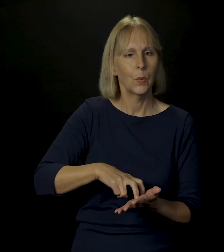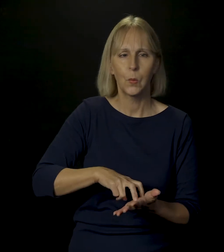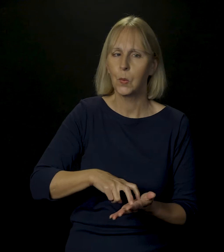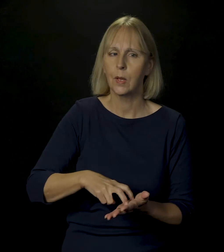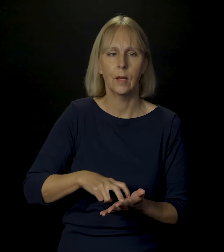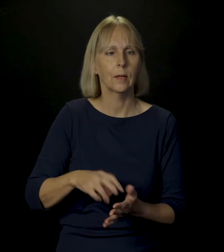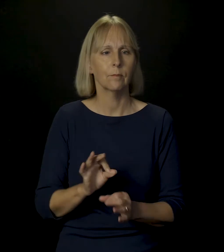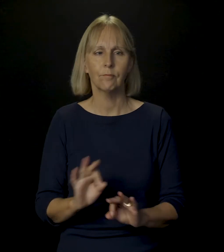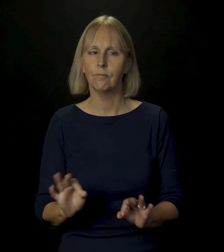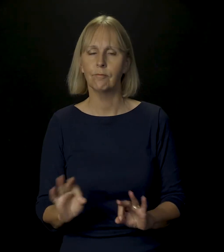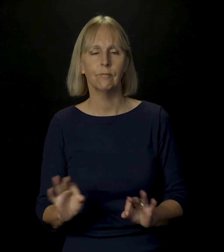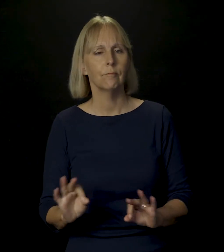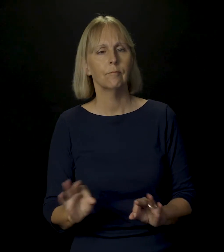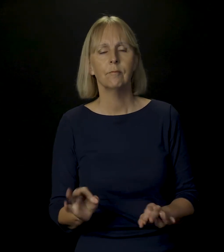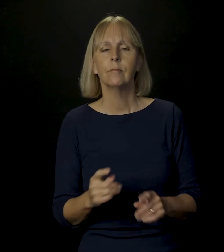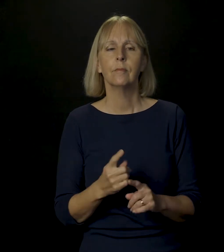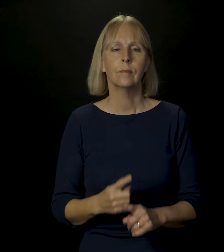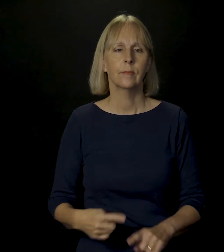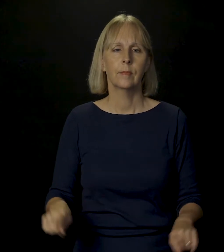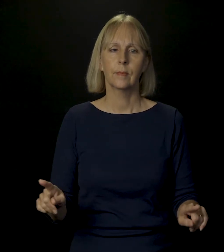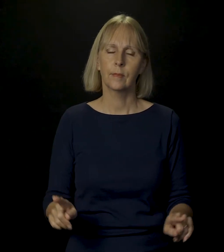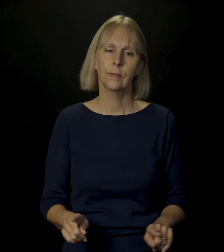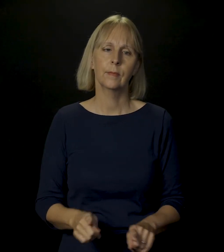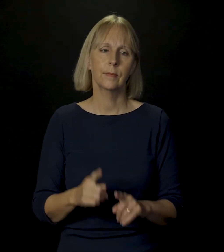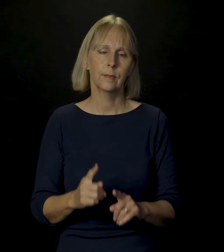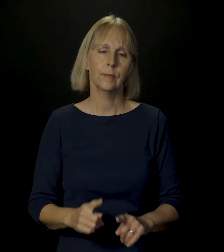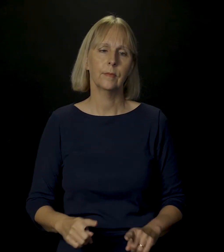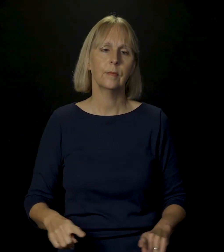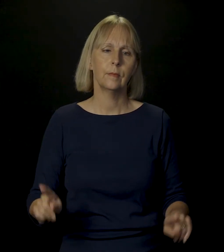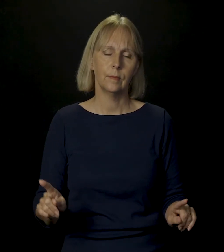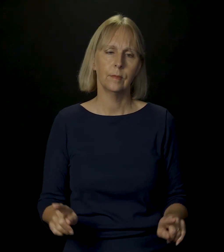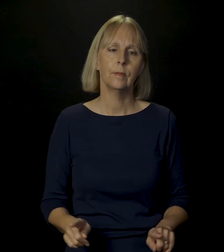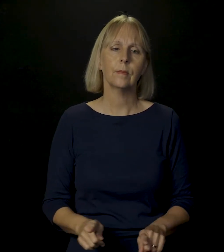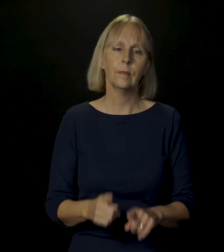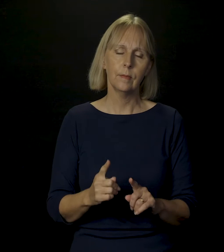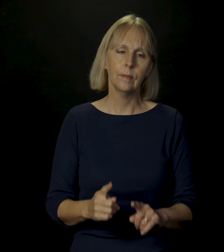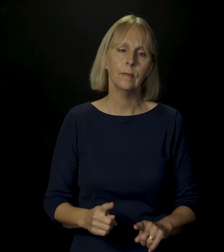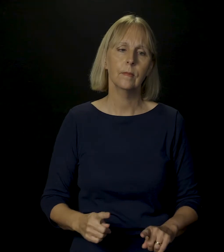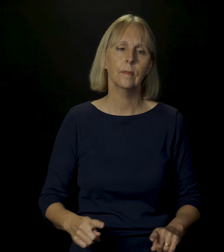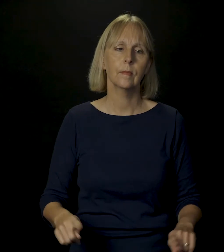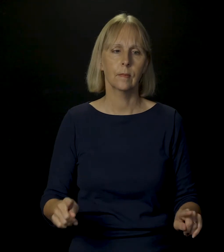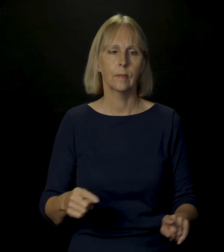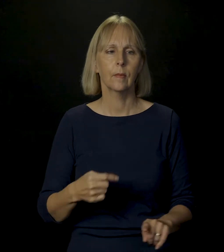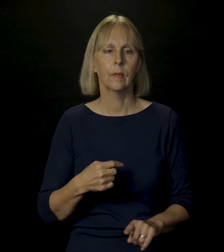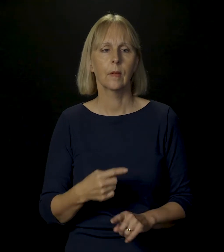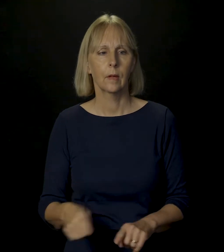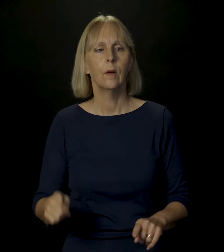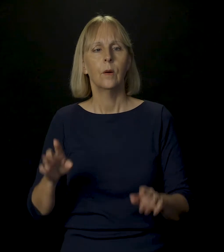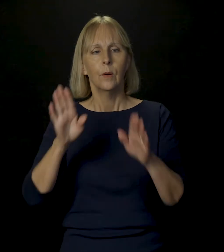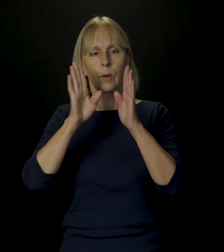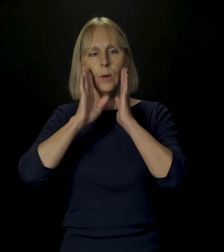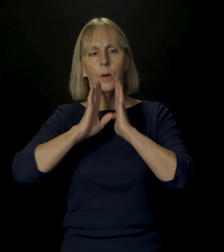Alone And I Will Come Be Shamed